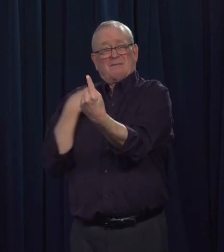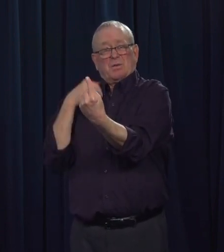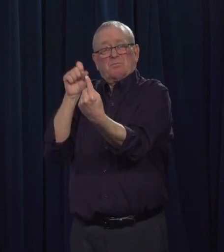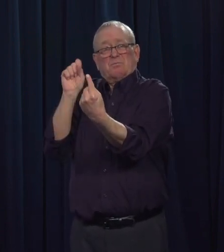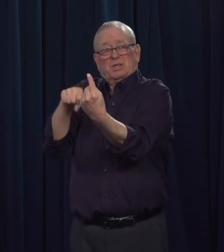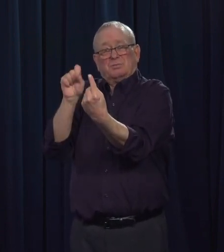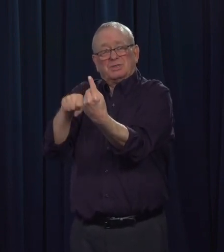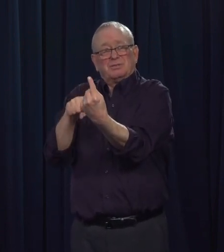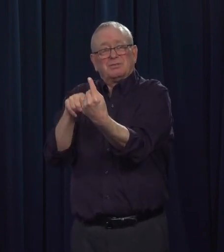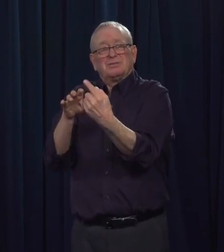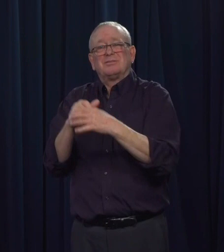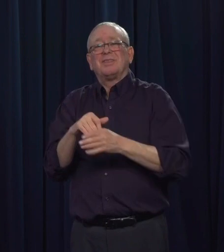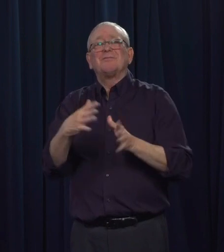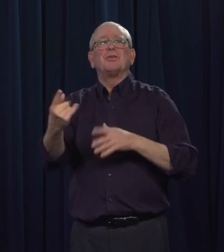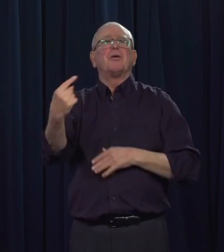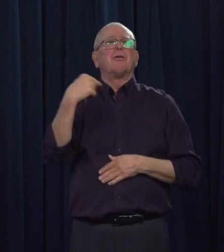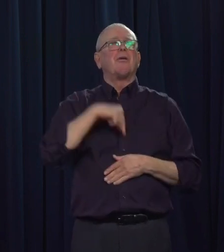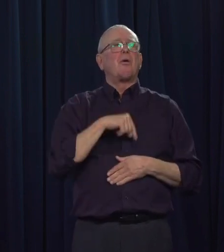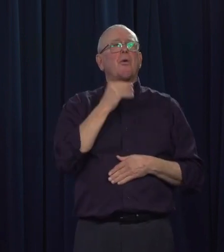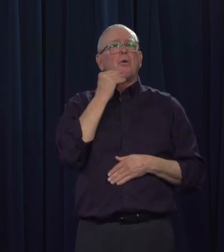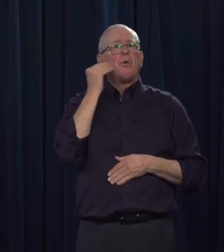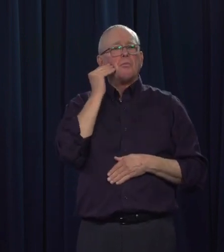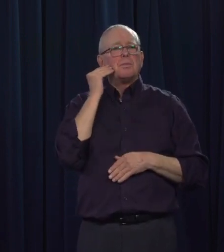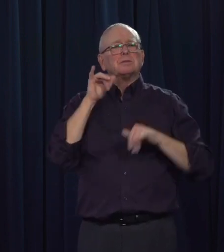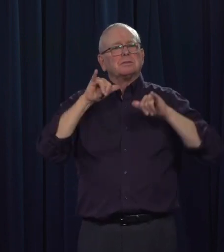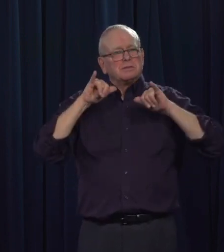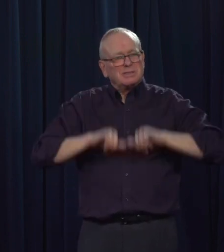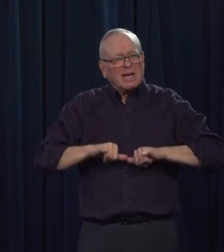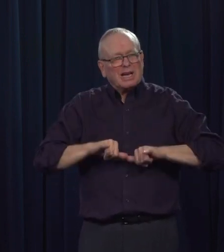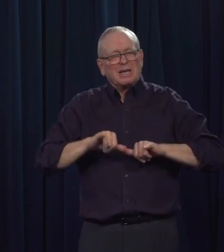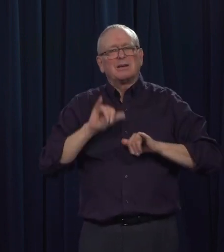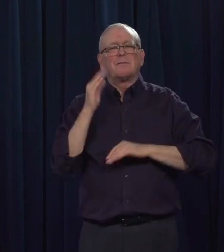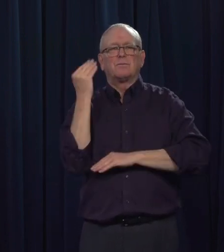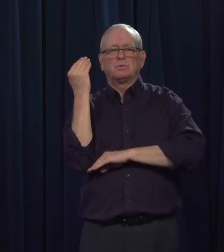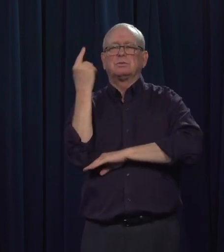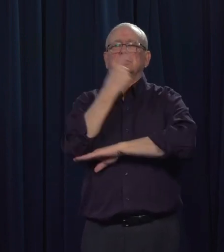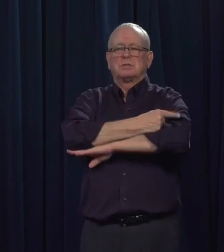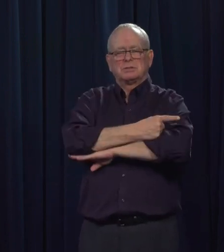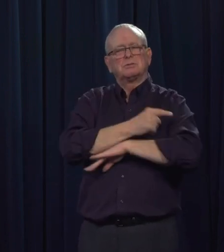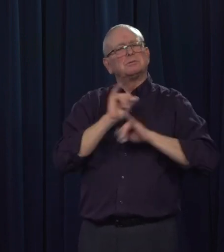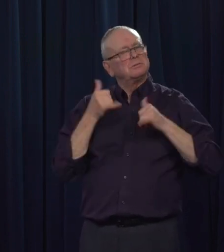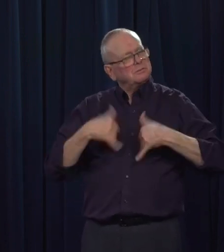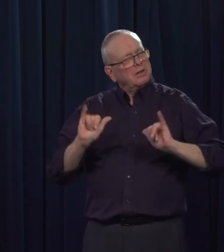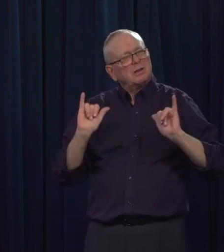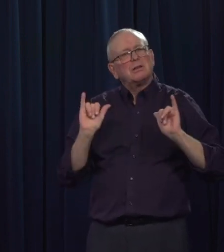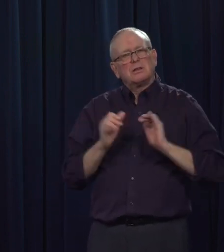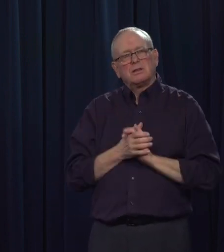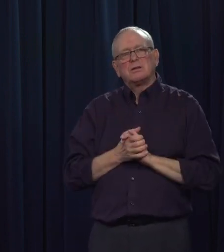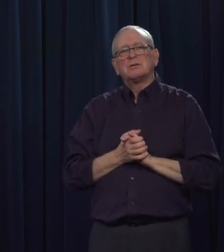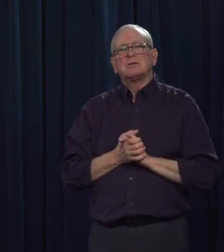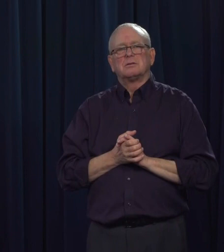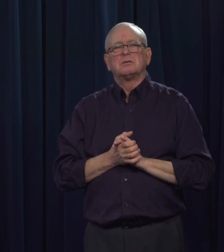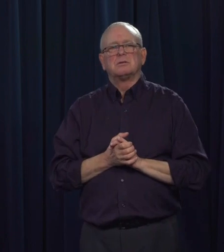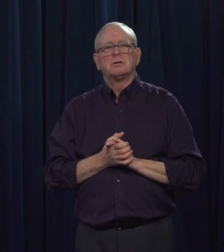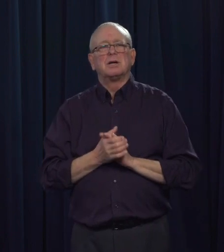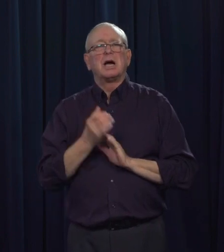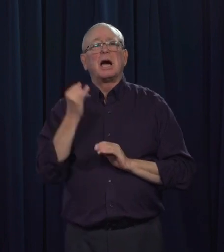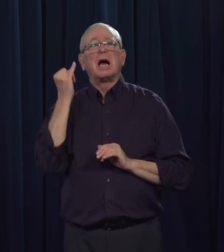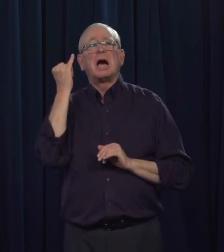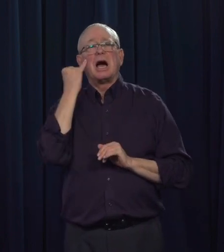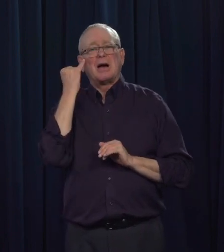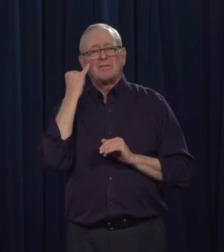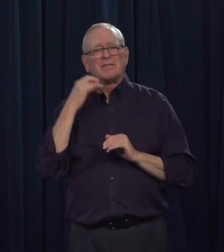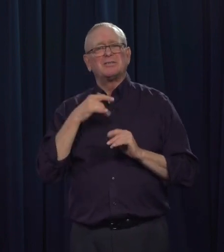last exposure as a precaution. Should they start to experience symptoms, they must also follow the